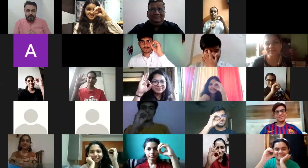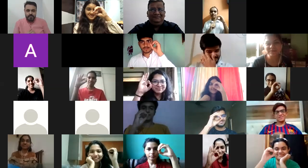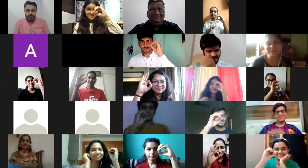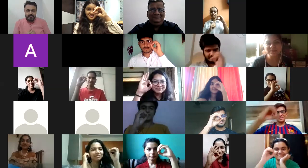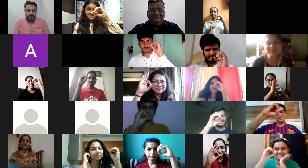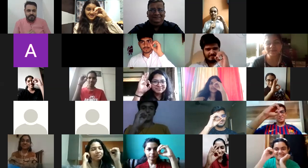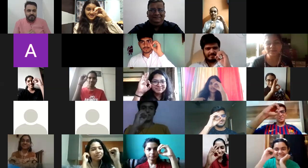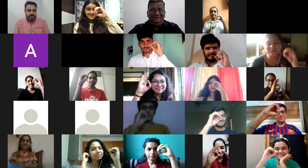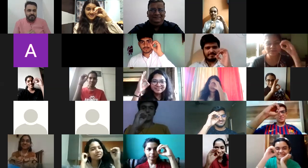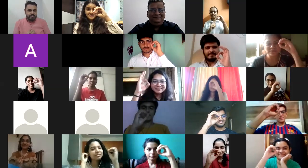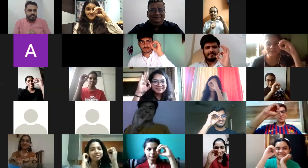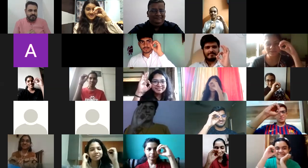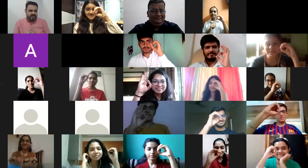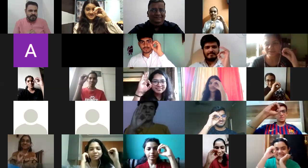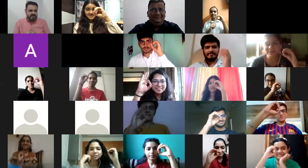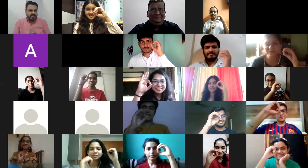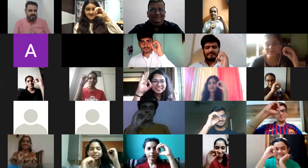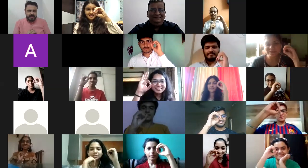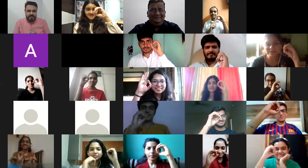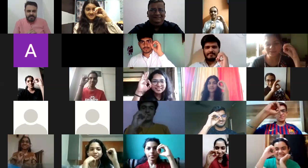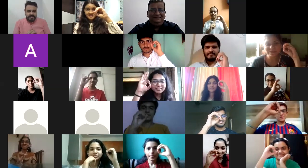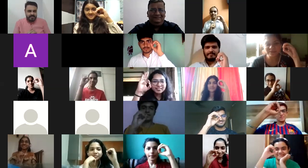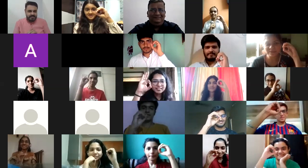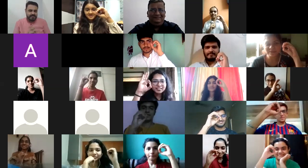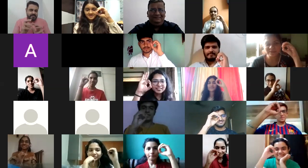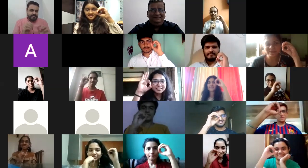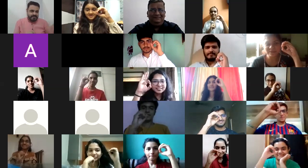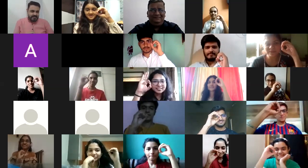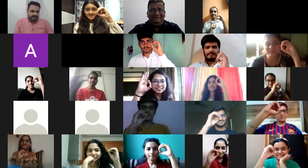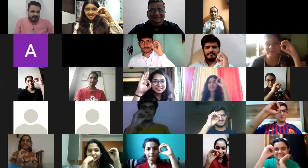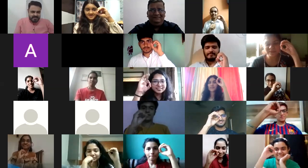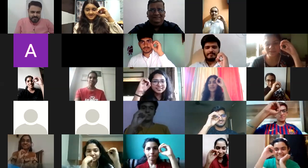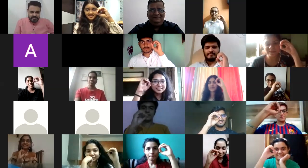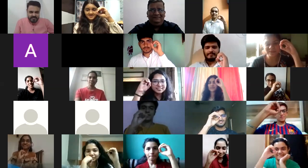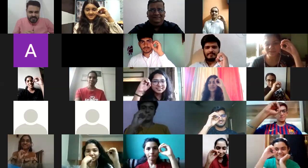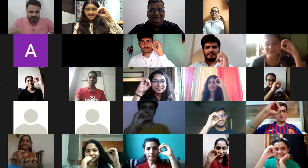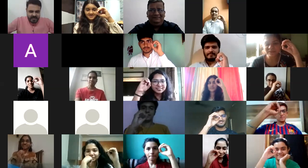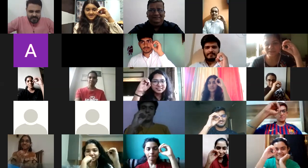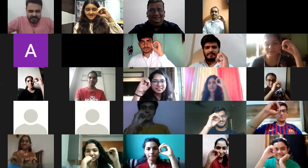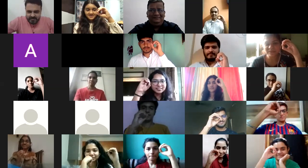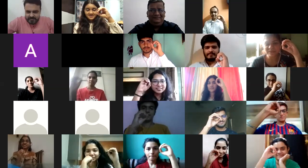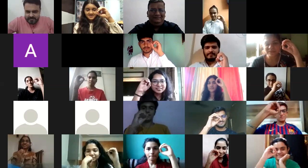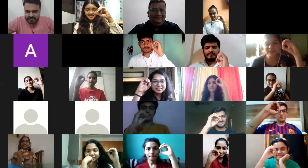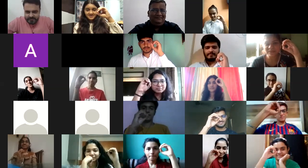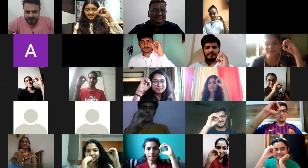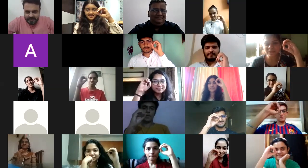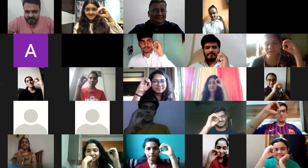O. Yeah, Mansi is doing it right. Aditi is doing it right. Hardik also.